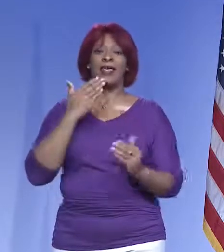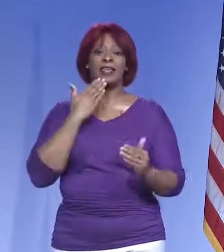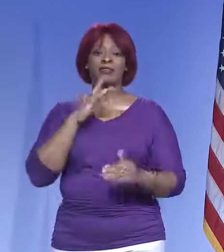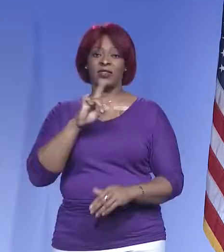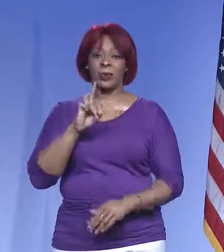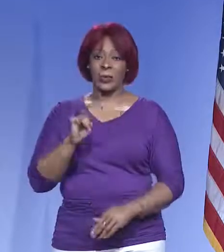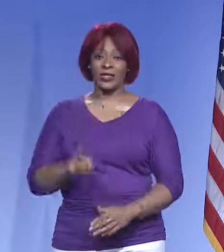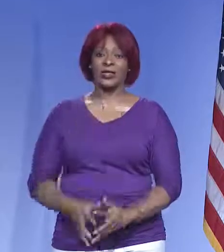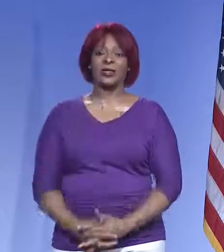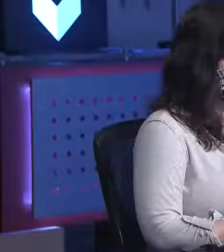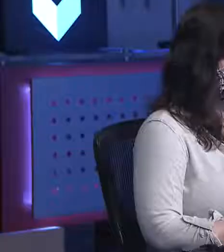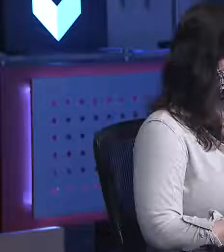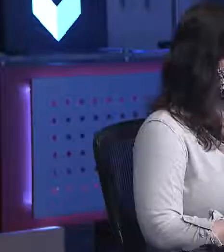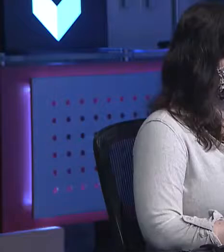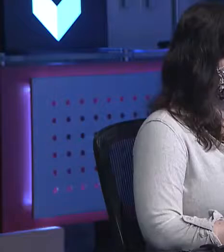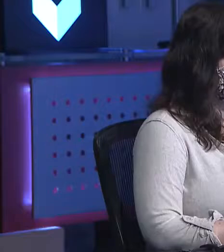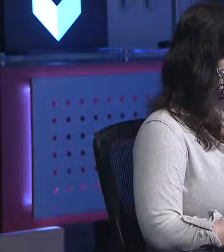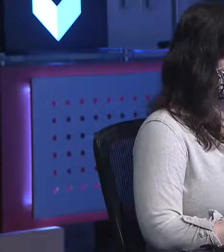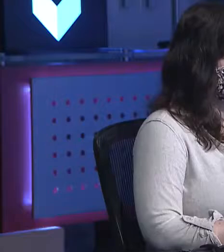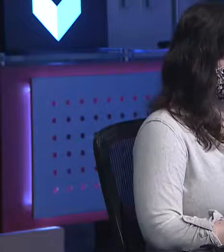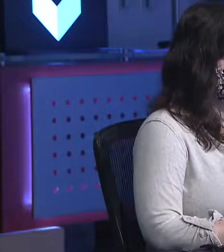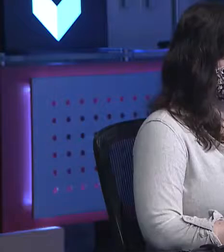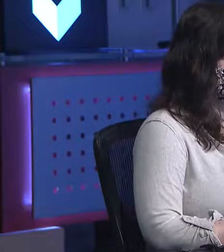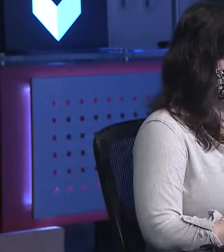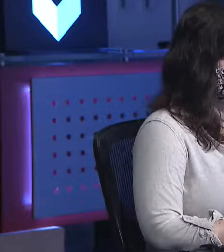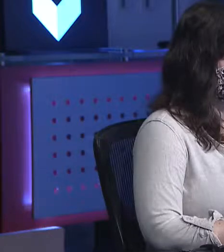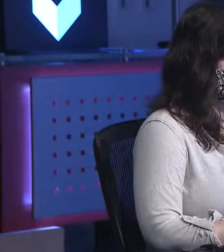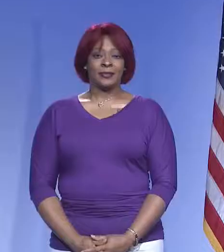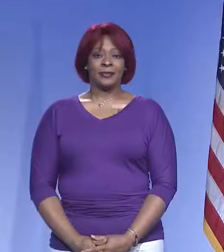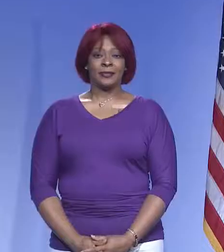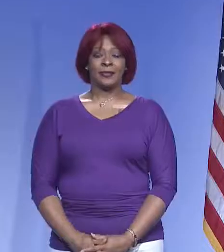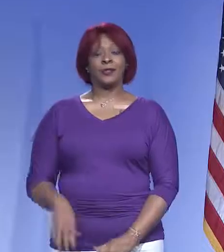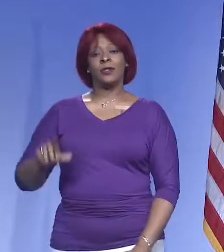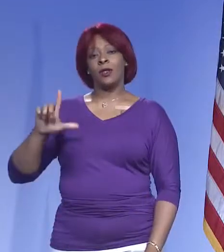question. Laura Testino, Commercial Appeal.